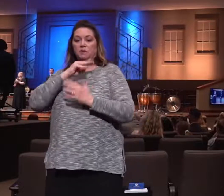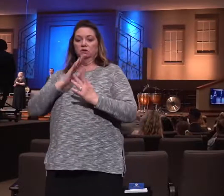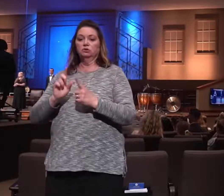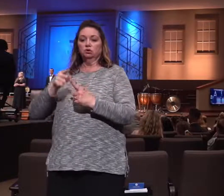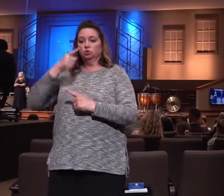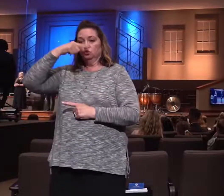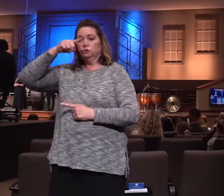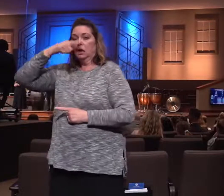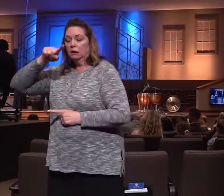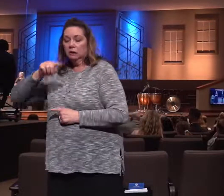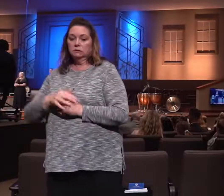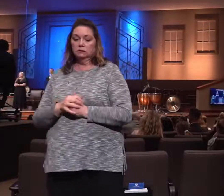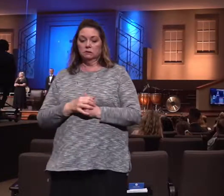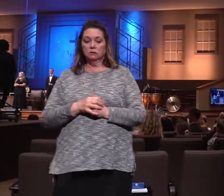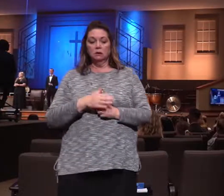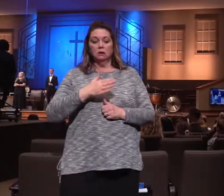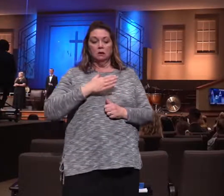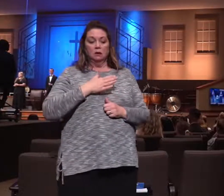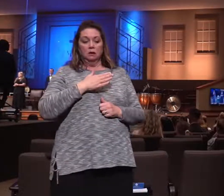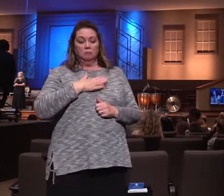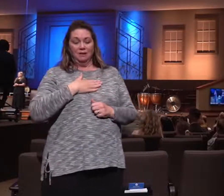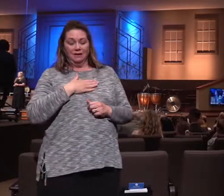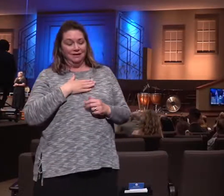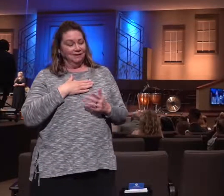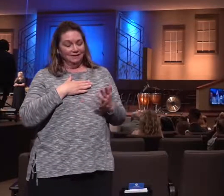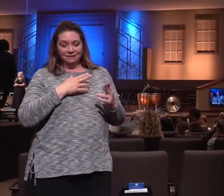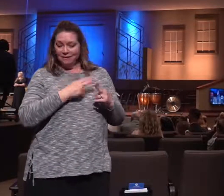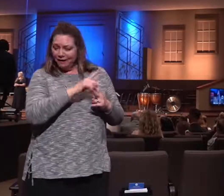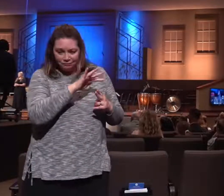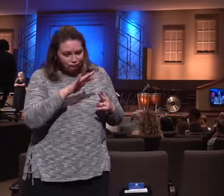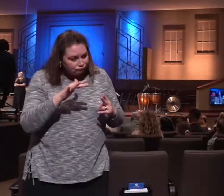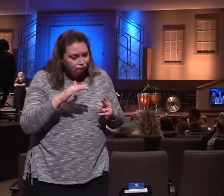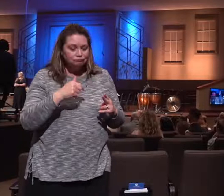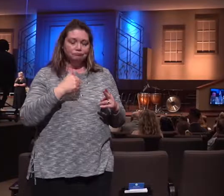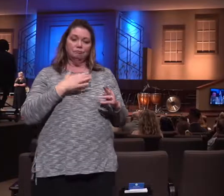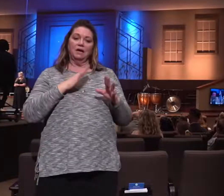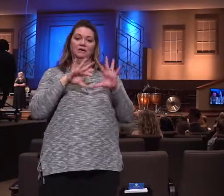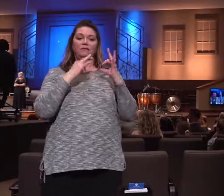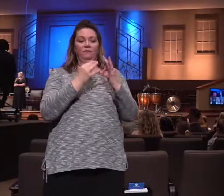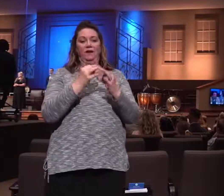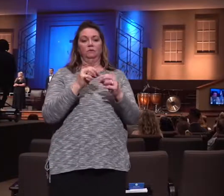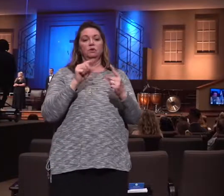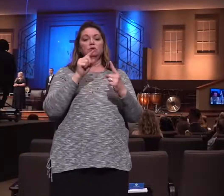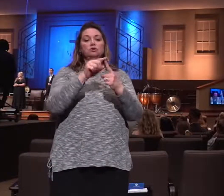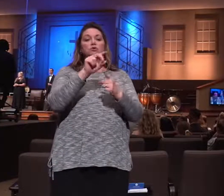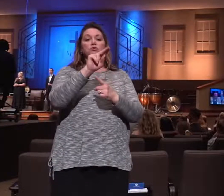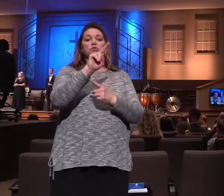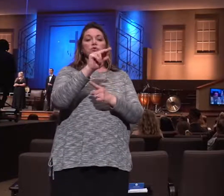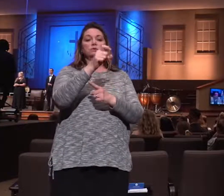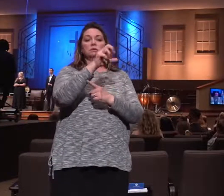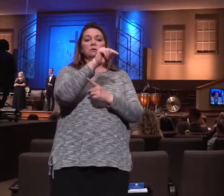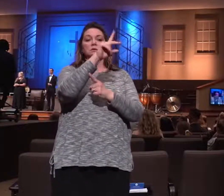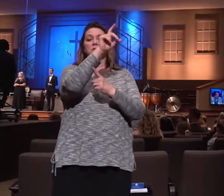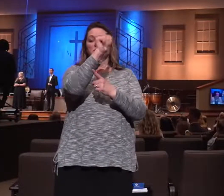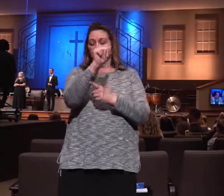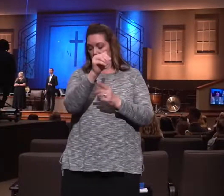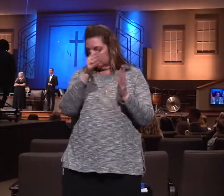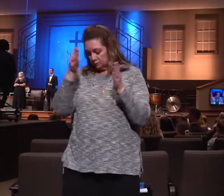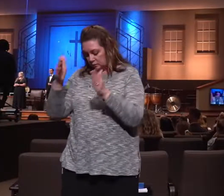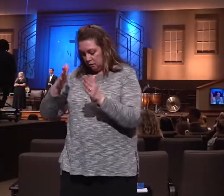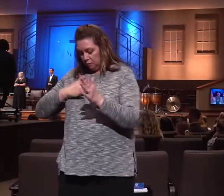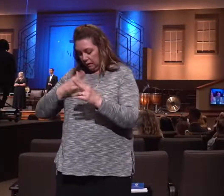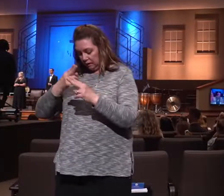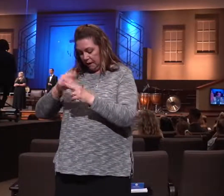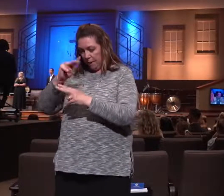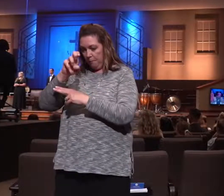sophomore. Oliotia, my name is Michelle Virgin, and my family are missionaries to Uganda, East Africa, and I'm a junior. Inriano Michelmunina, my name is